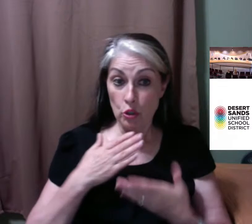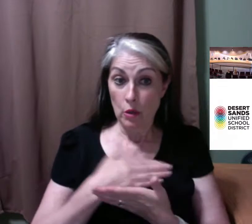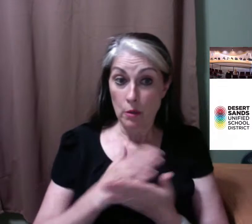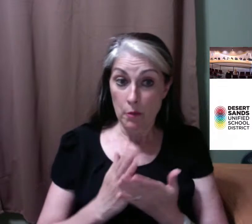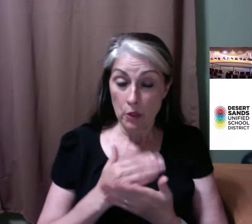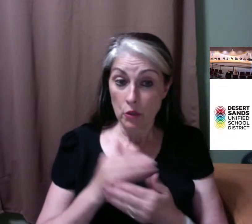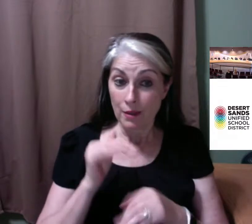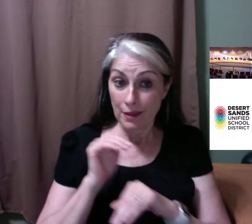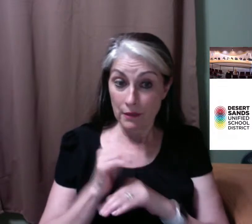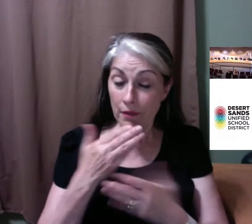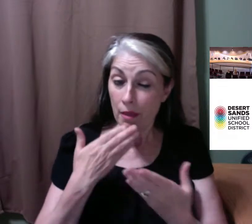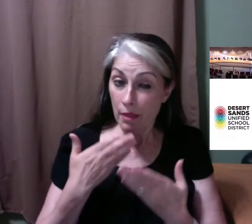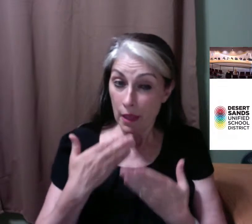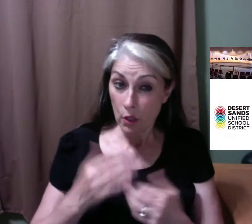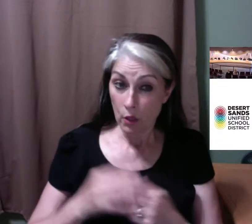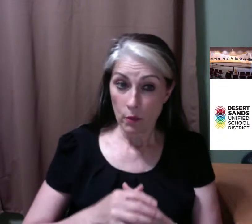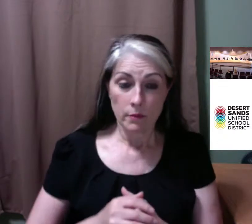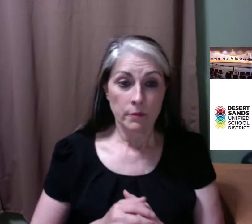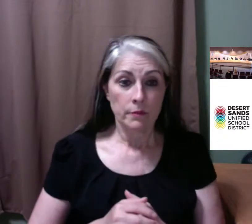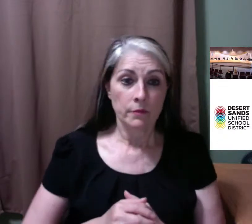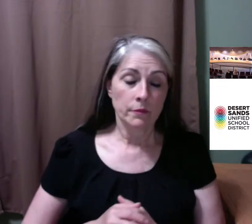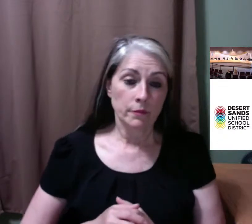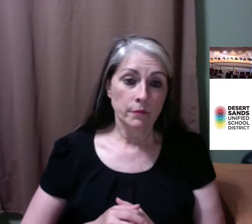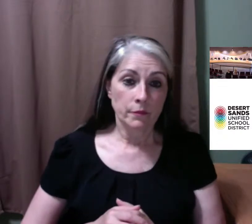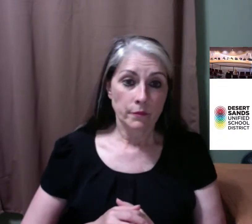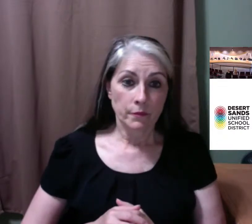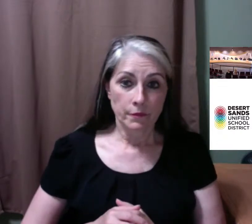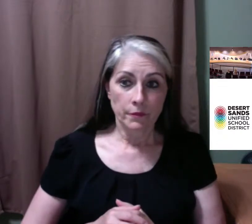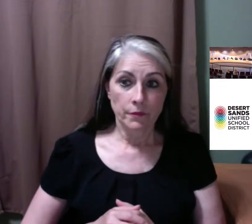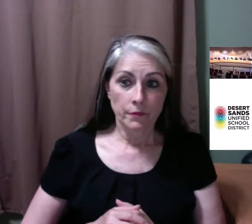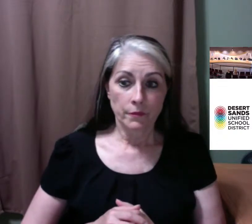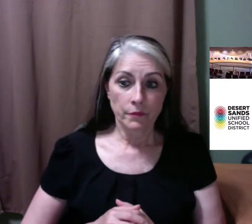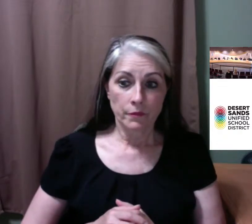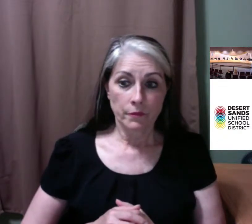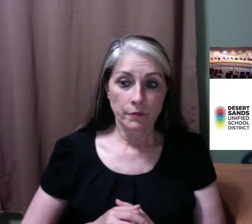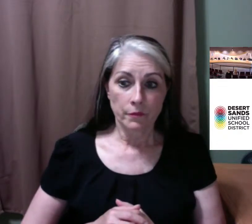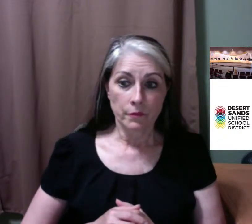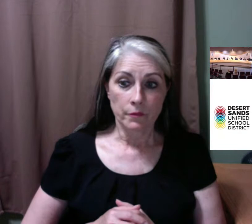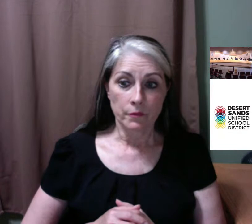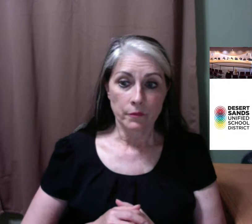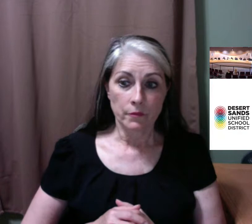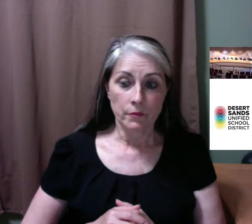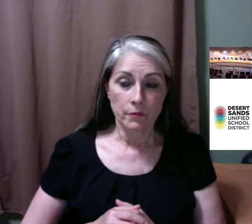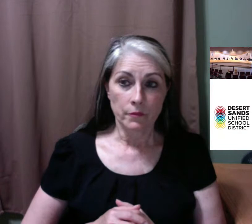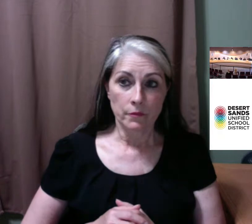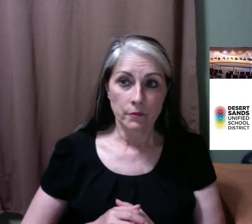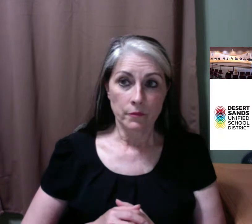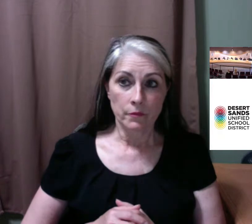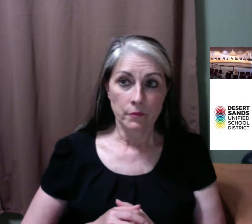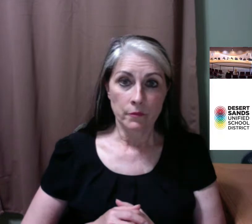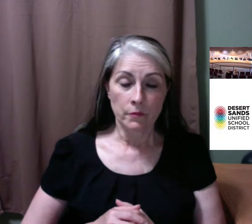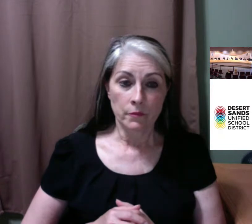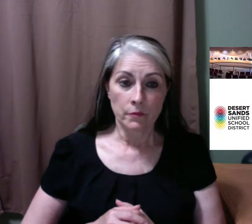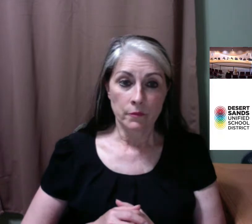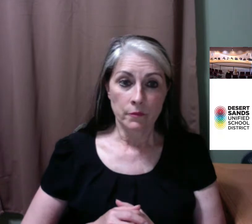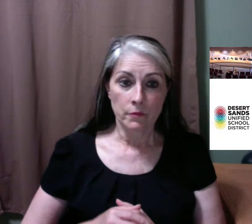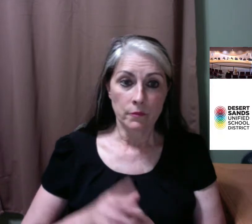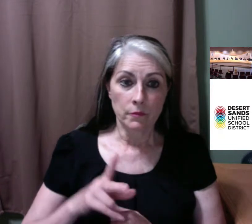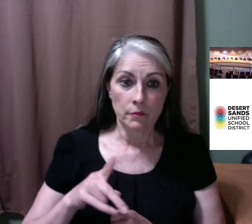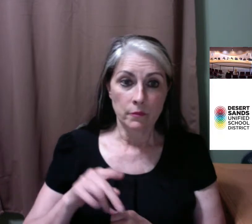this evening. Thank you so much. Thank you, Dr. Watson. No, Ms. Pierce.